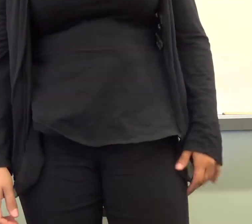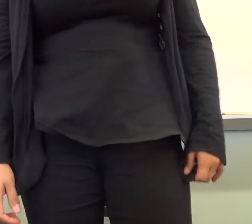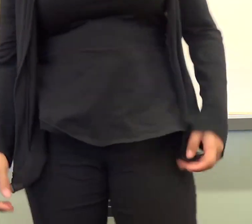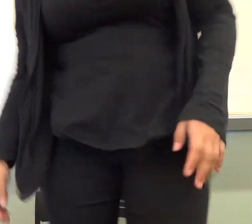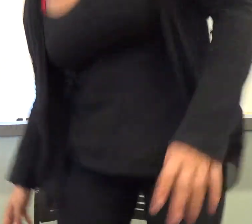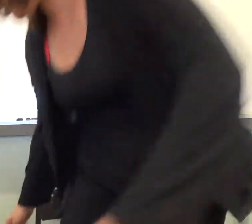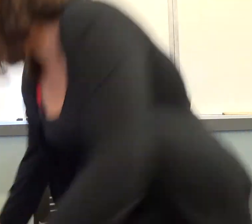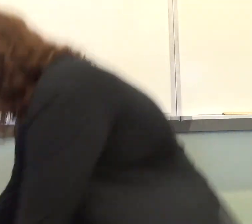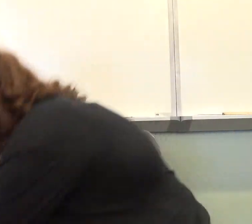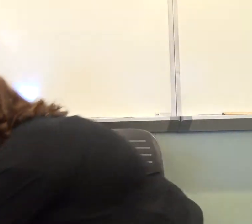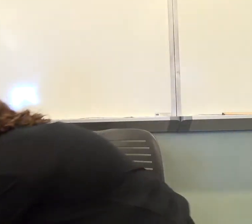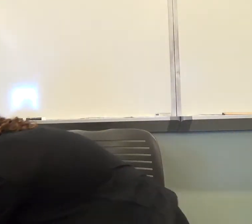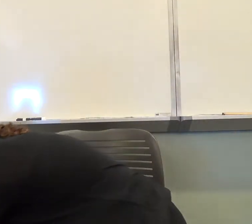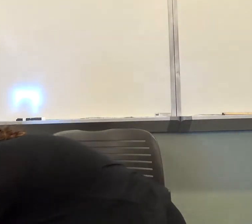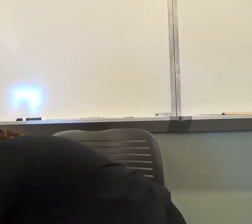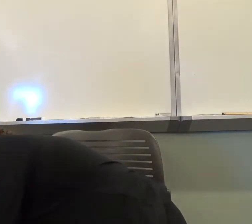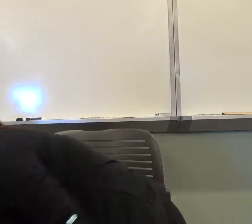Oh, I got some I water got here. water.